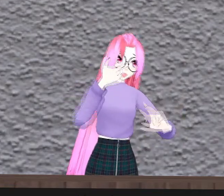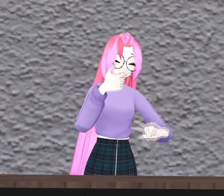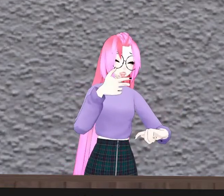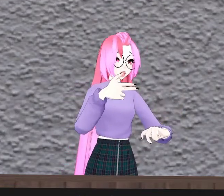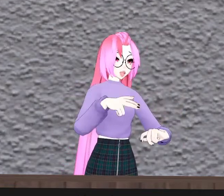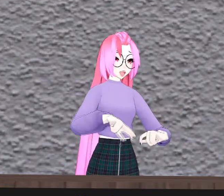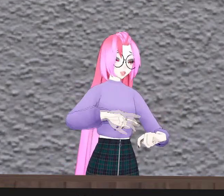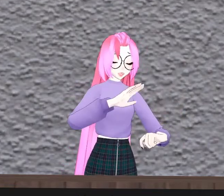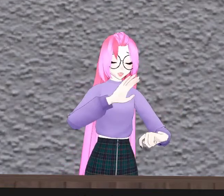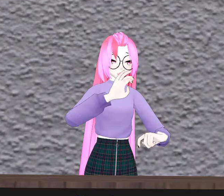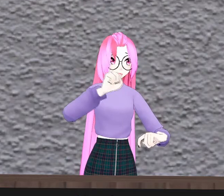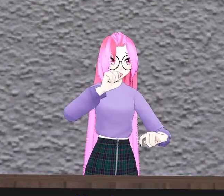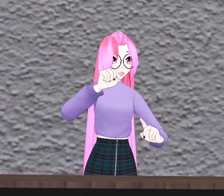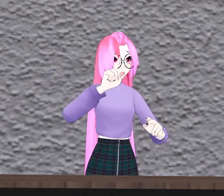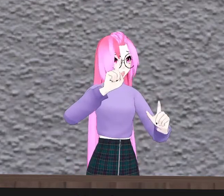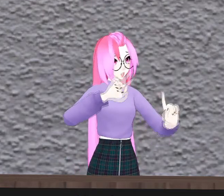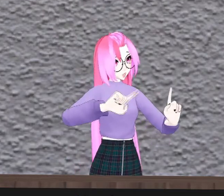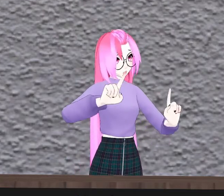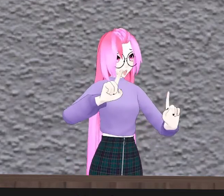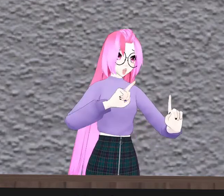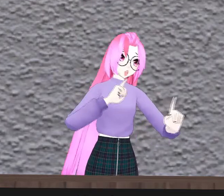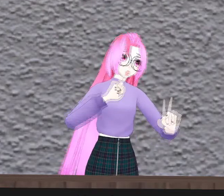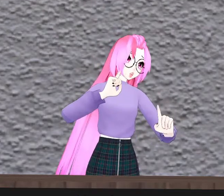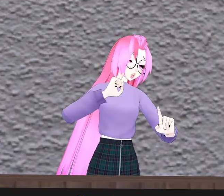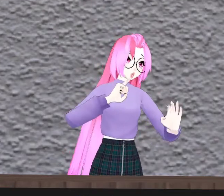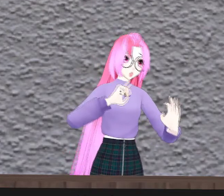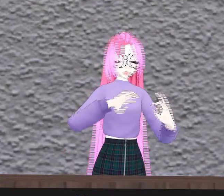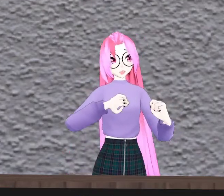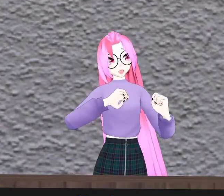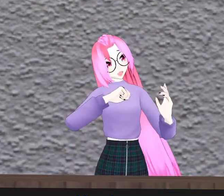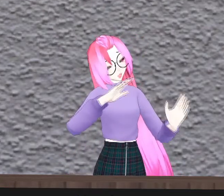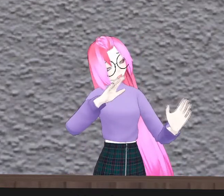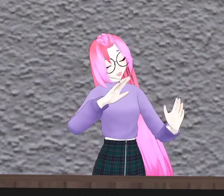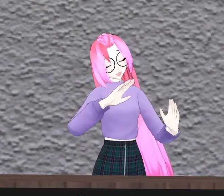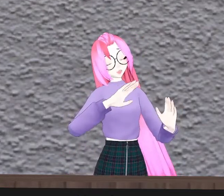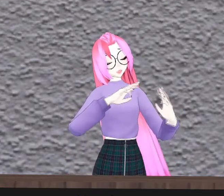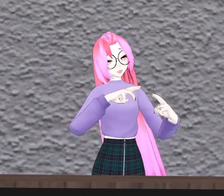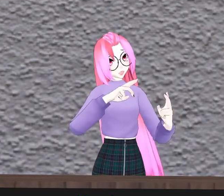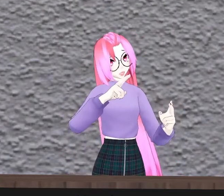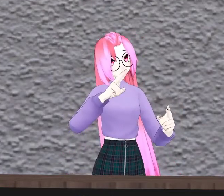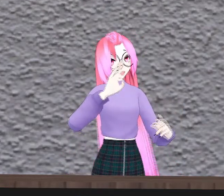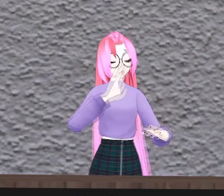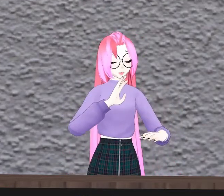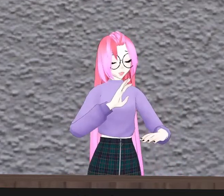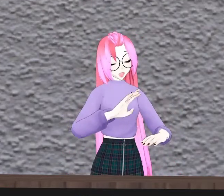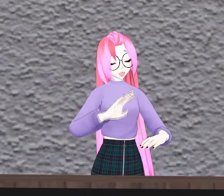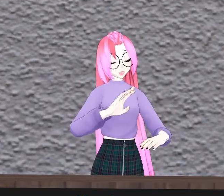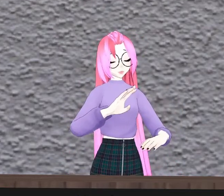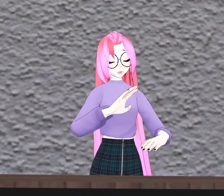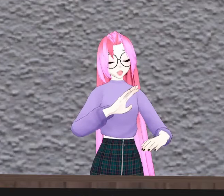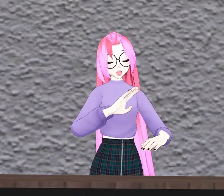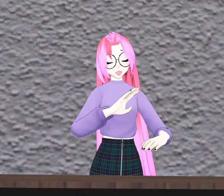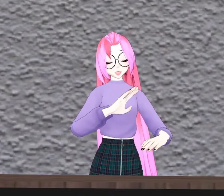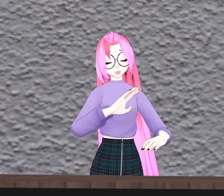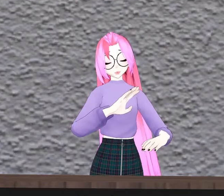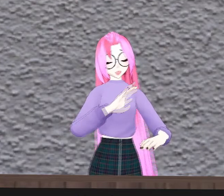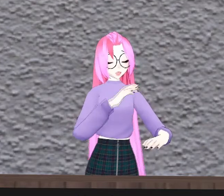all. And especially because deaf people are very open and very blunt, they are